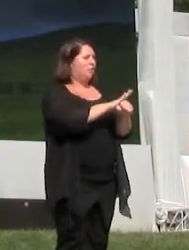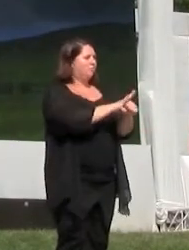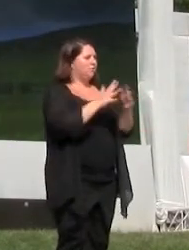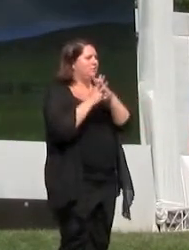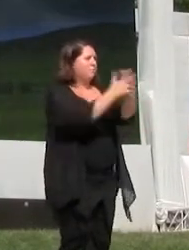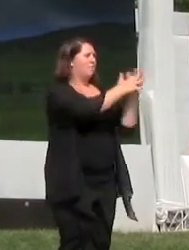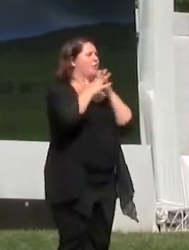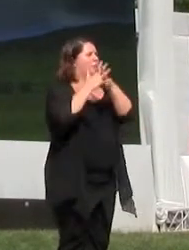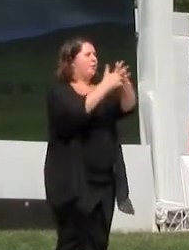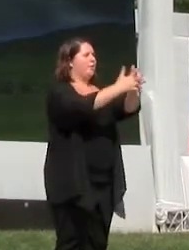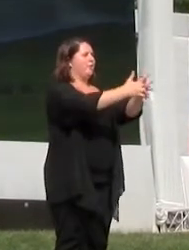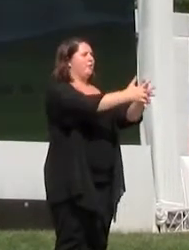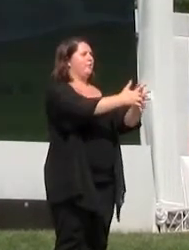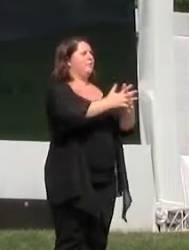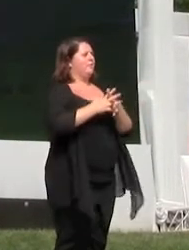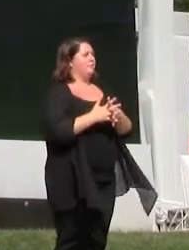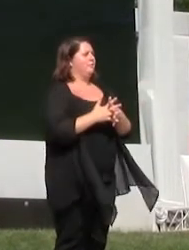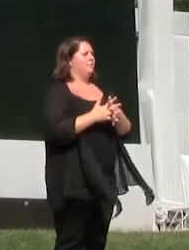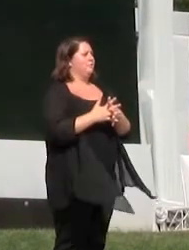America.